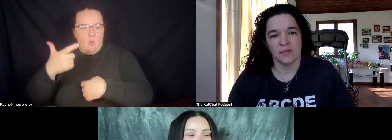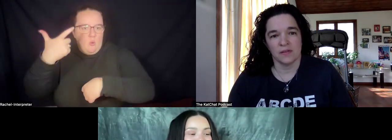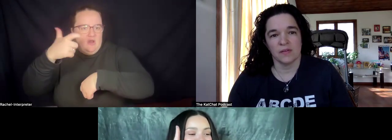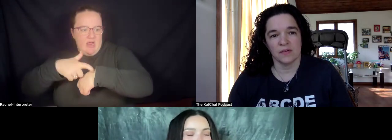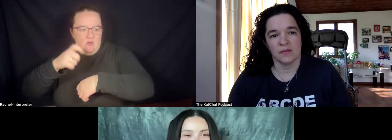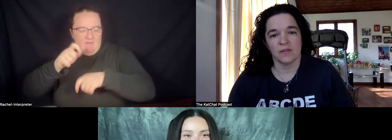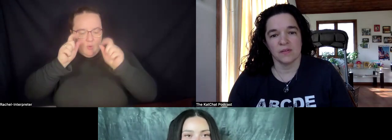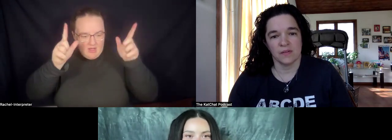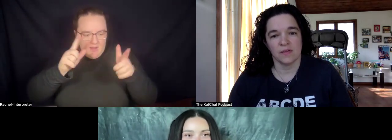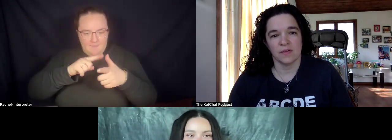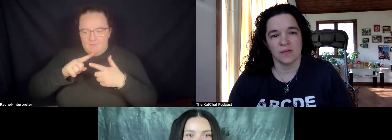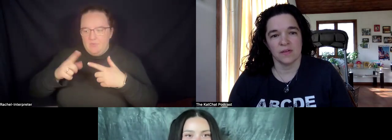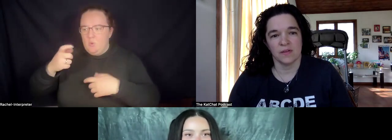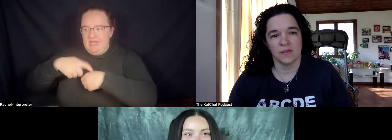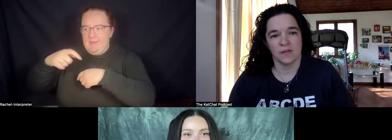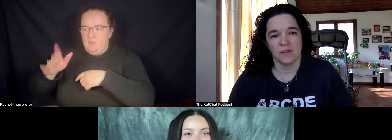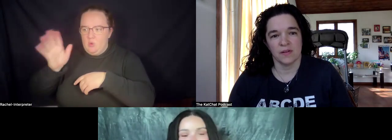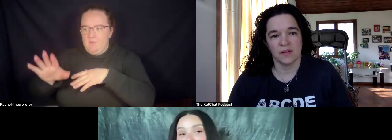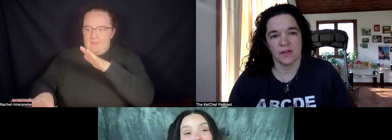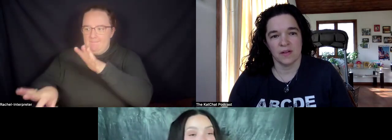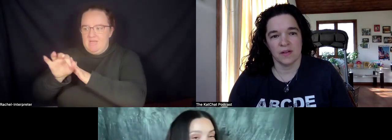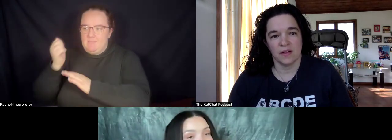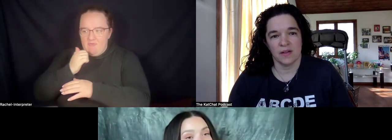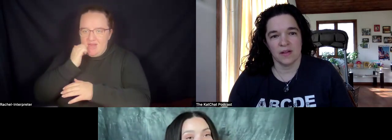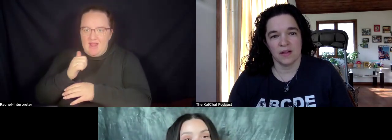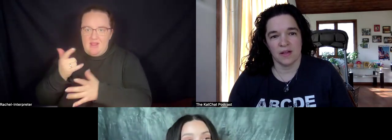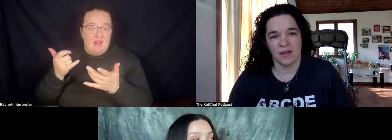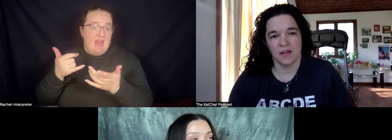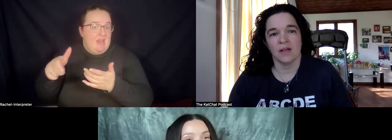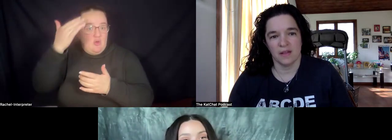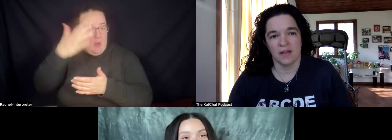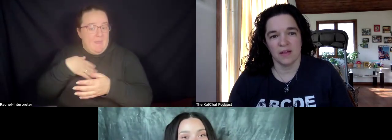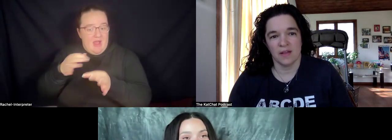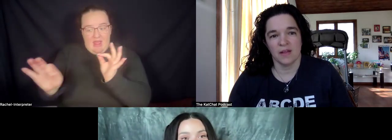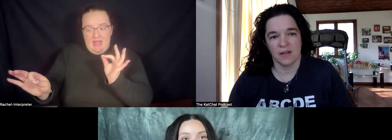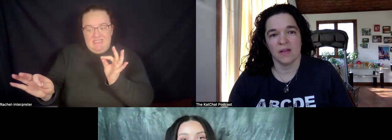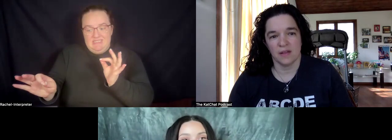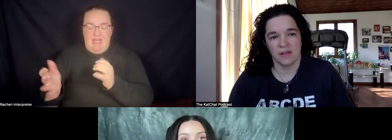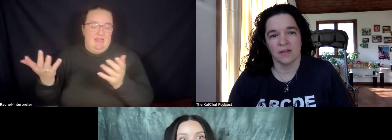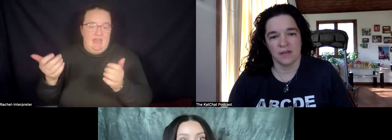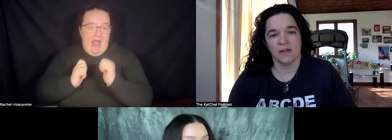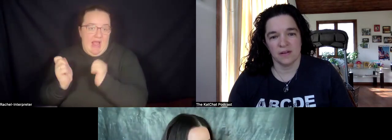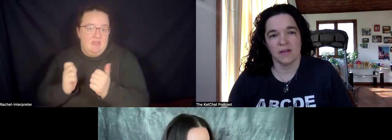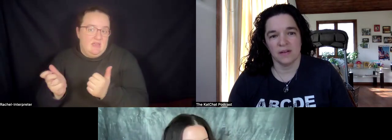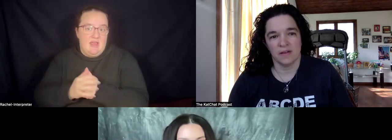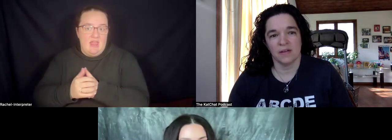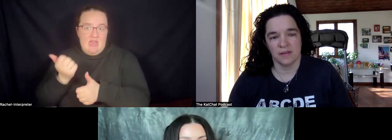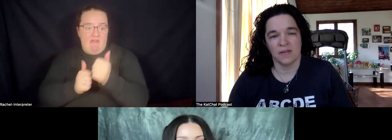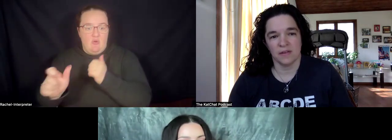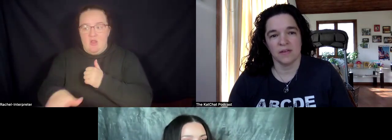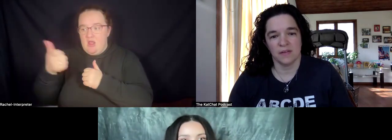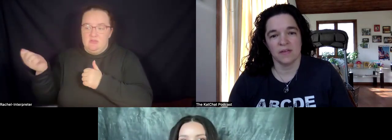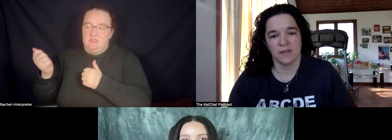up? And what time am I being picked up every day? And I just had to know my lines and make my choices. And then everyone else